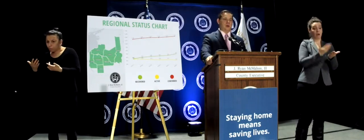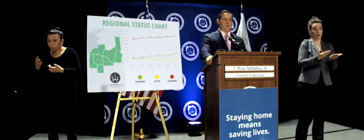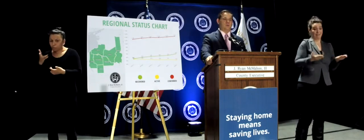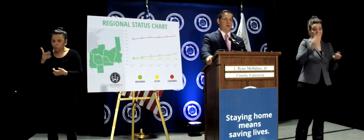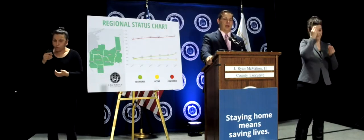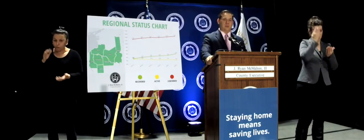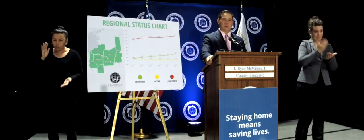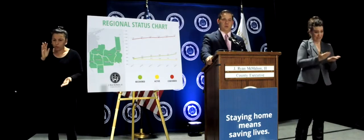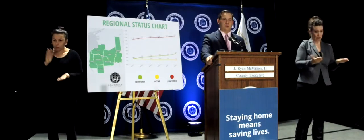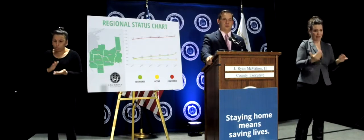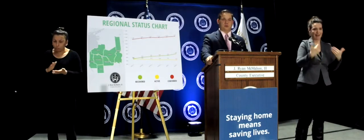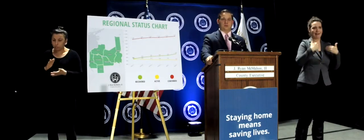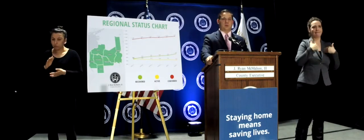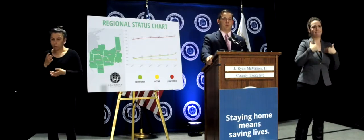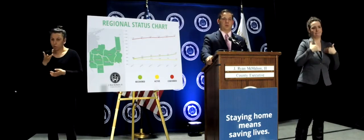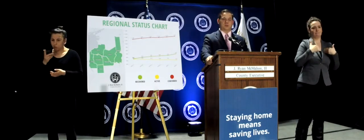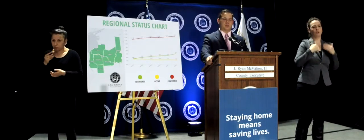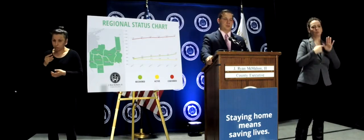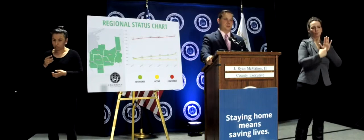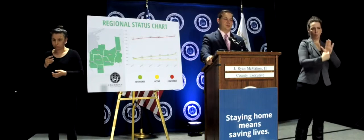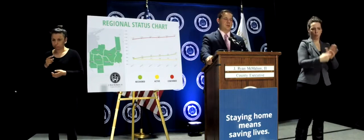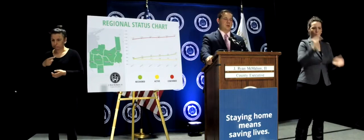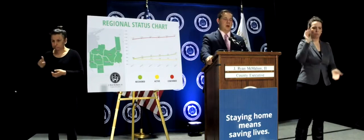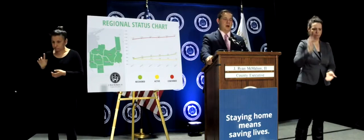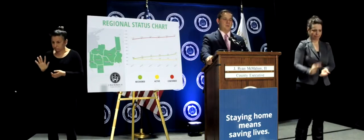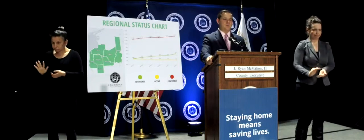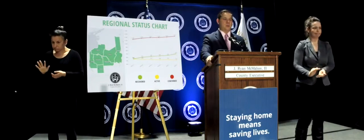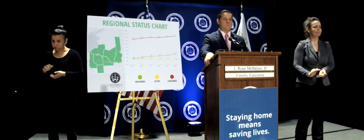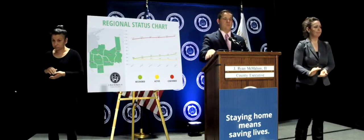so they're very happy with the governor's approach to this.